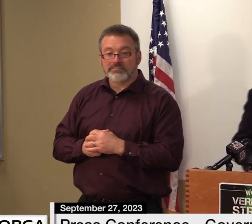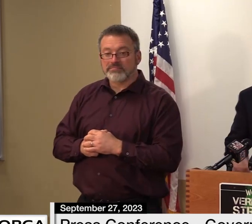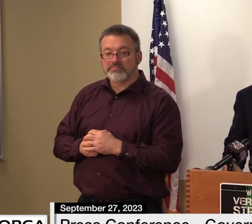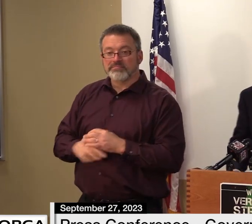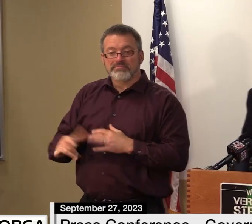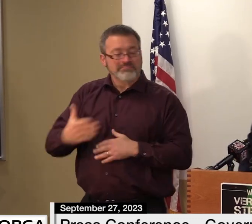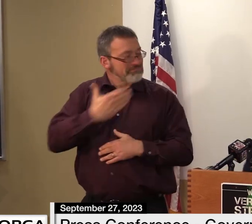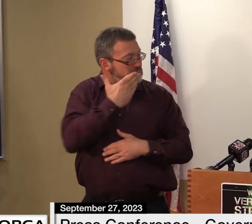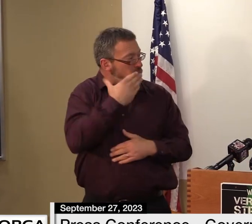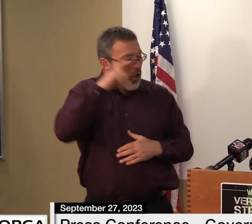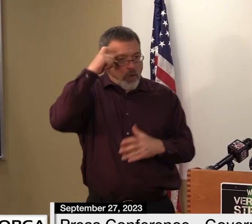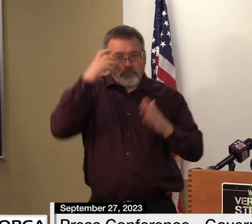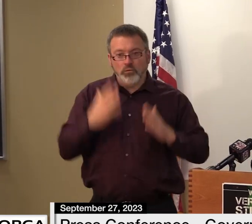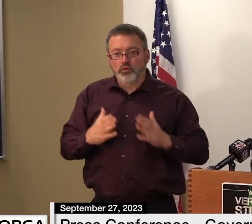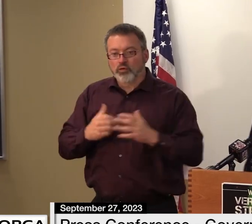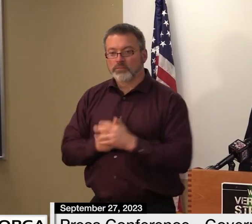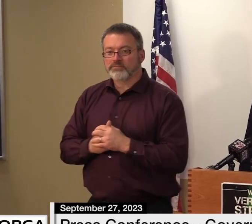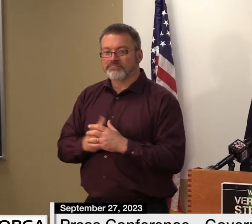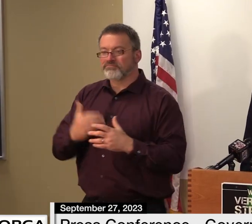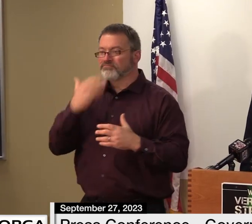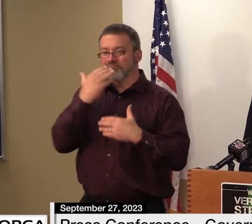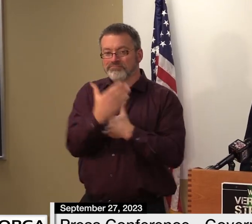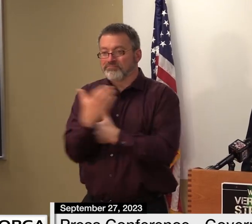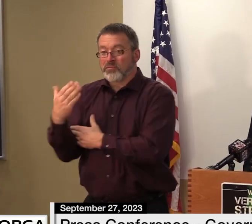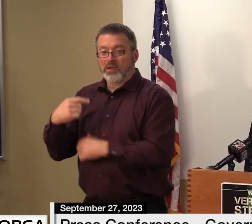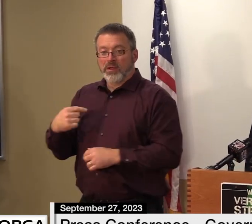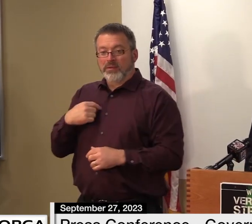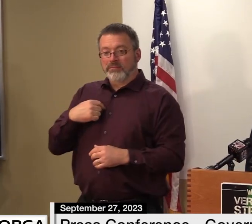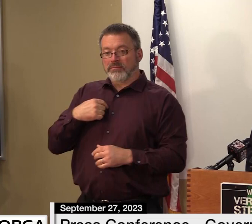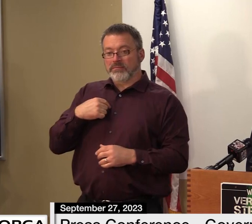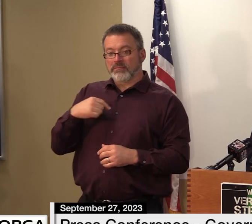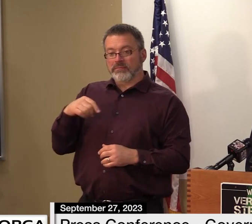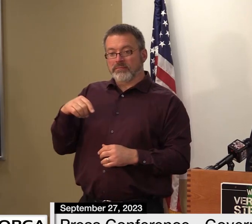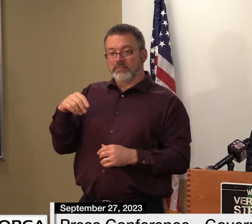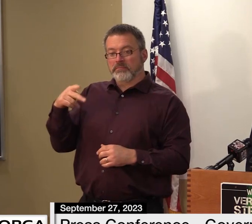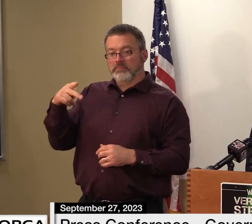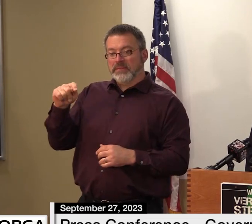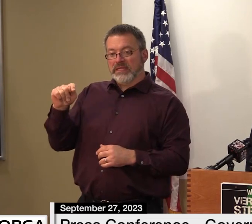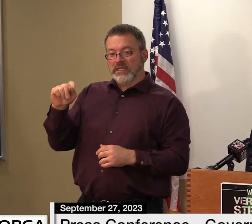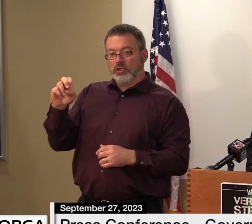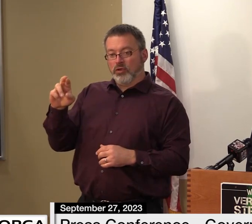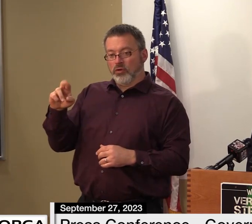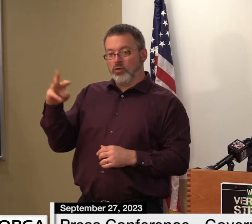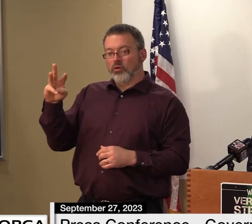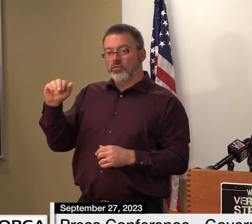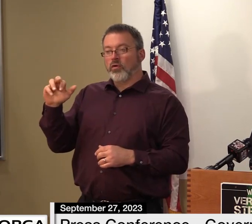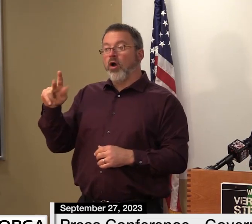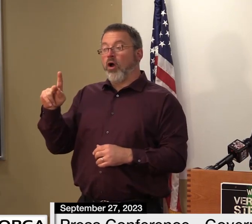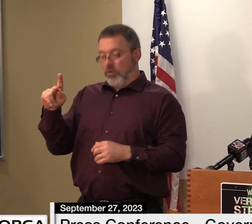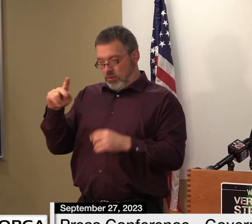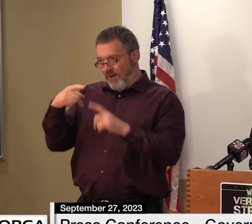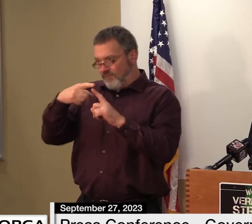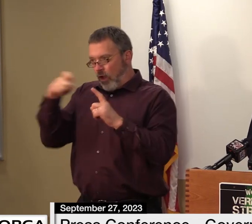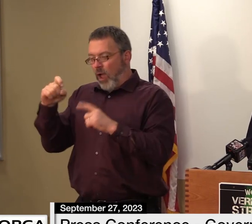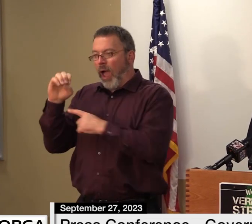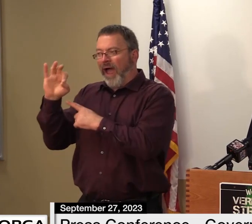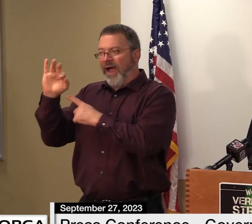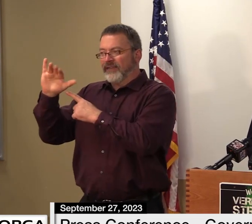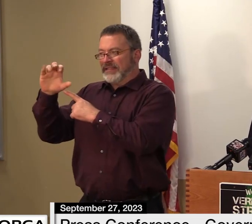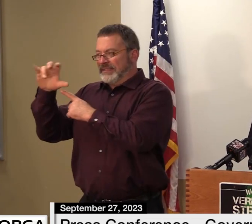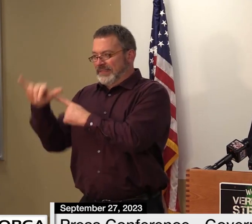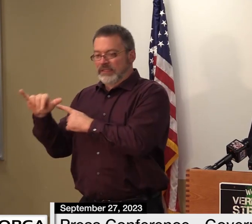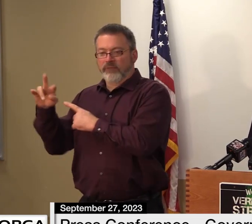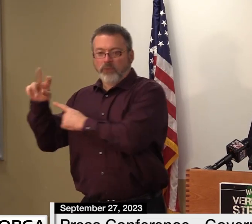Thank you, Governor. Good morning, everybody. My name is Peter Walk. I'm the Managing Director of Efficiency Vermont. I'm happy to be here today to talk to a little bit about